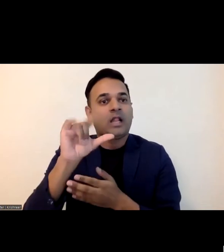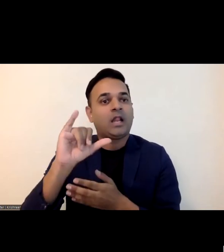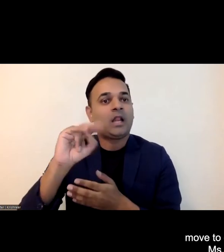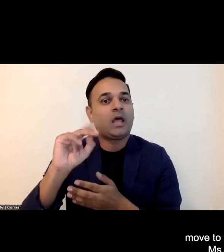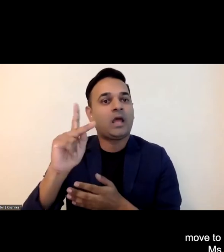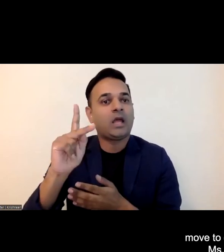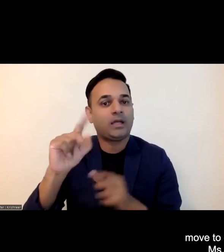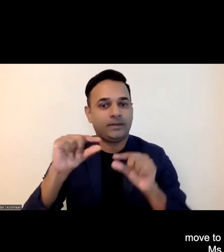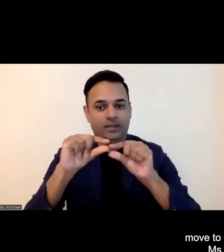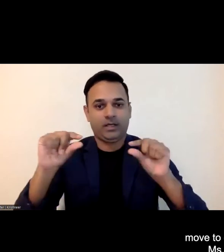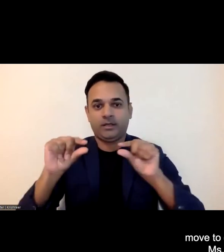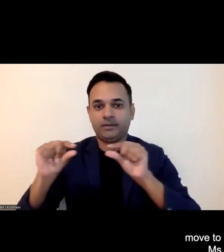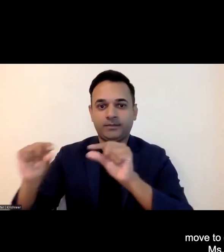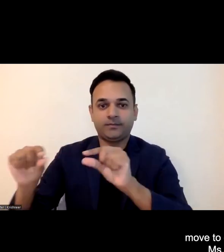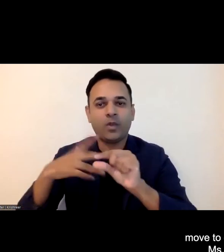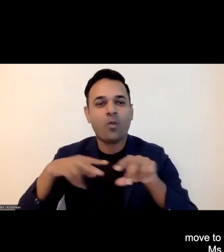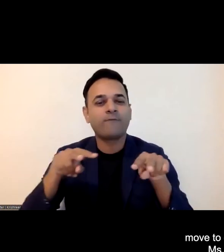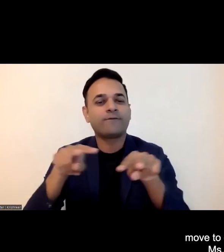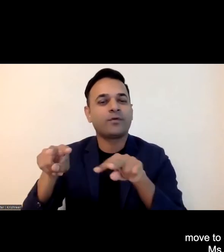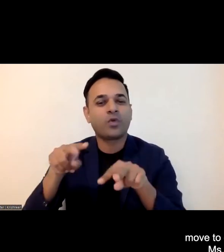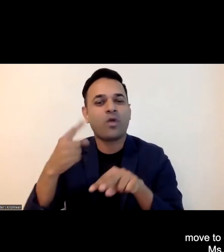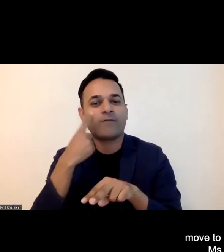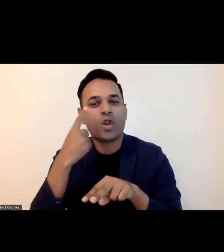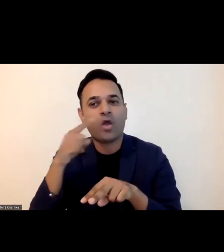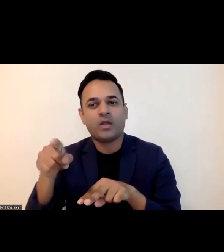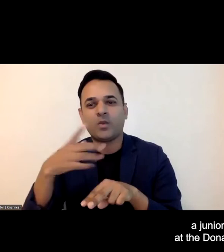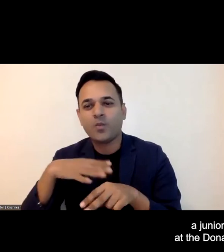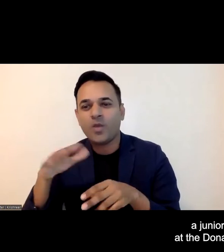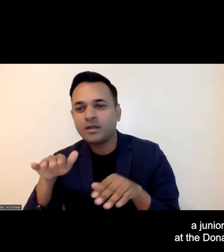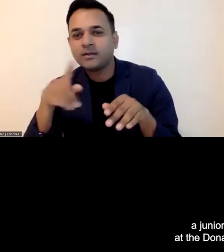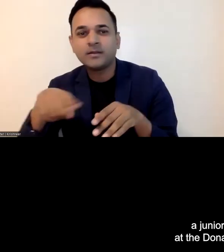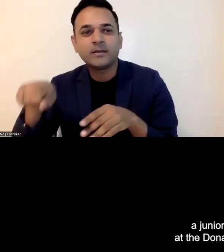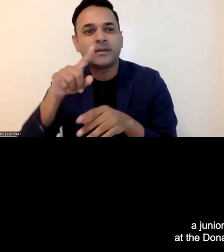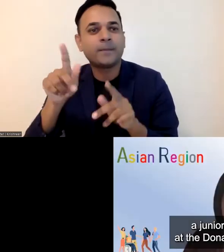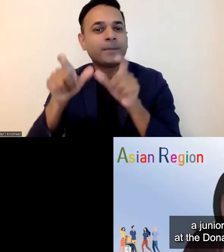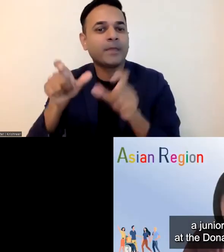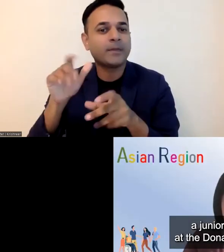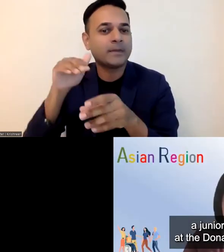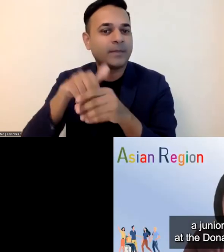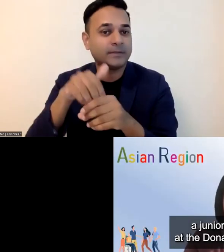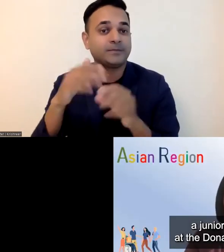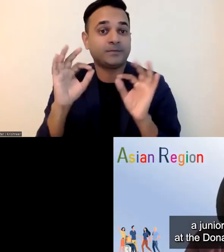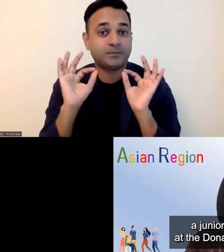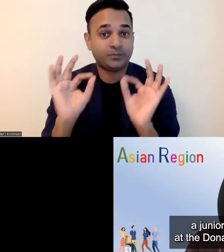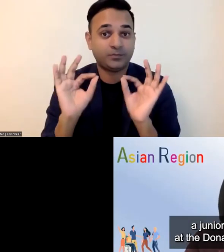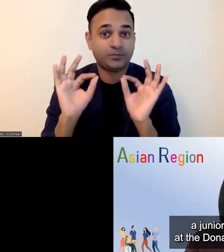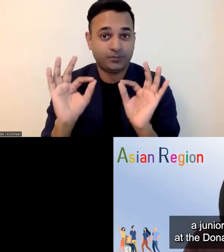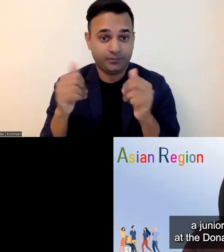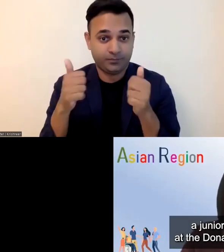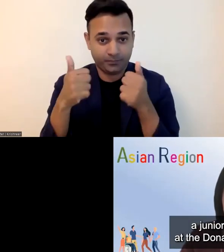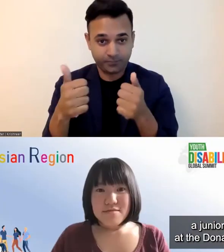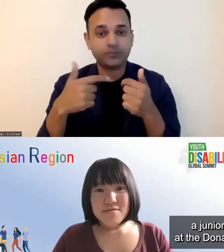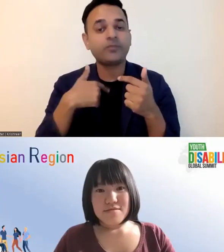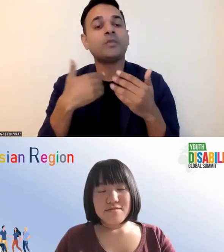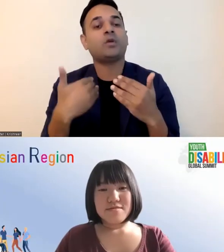now move to our next speaker, Ms. Yuni Asaka, a junior research fellow at the Donald